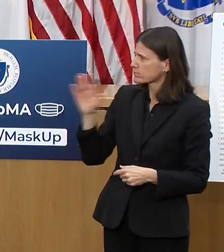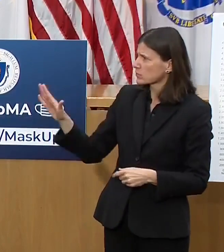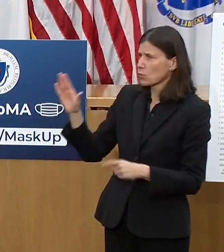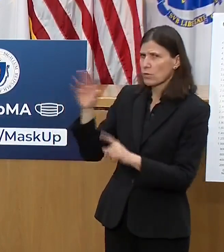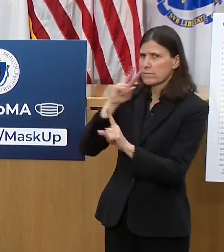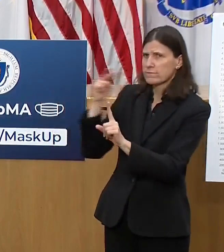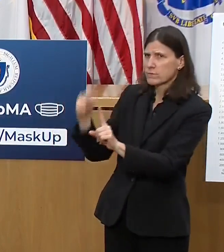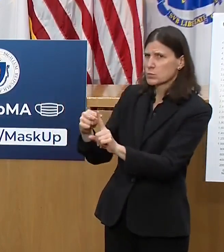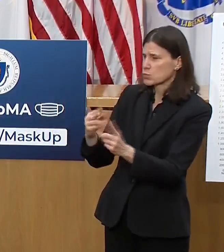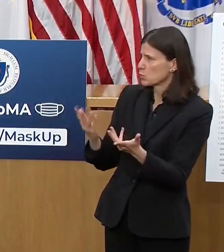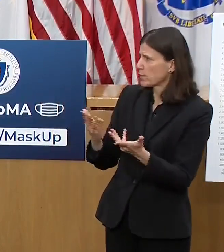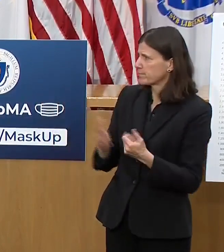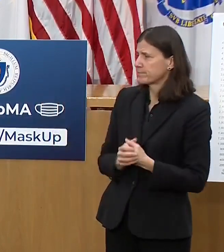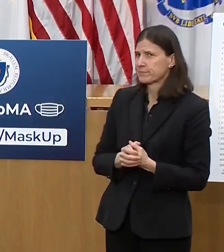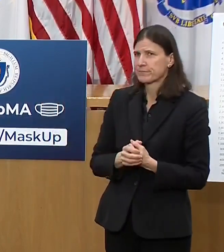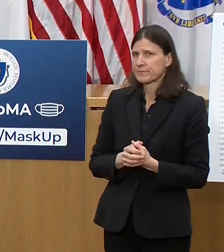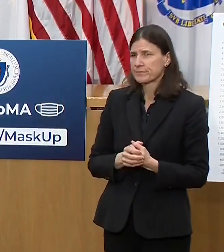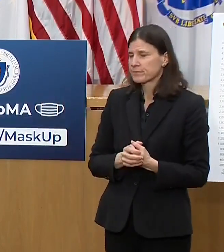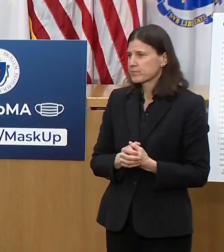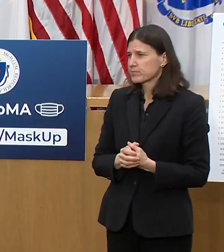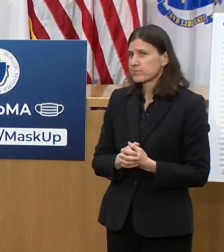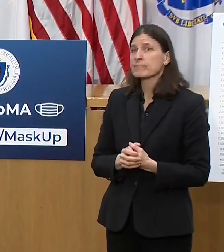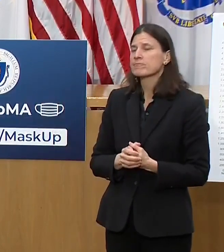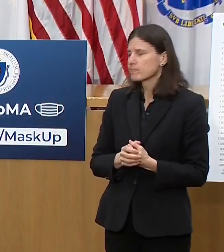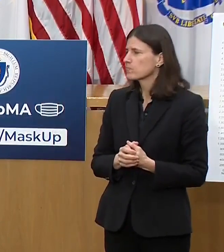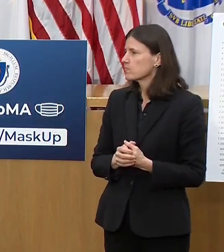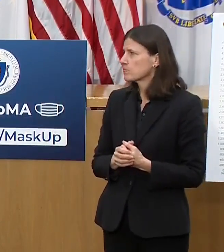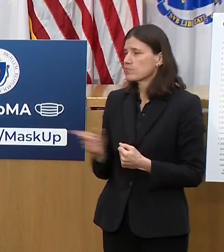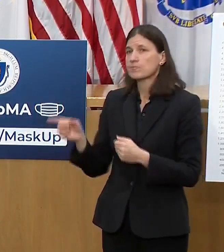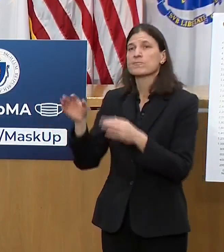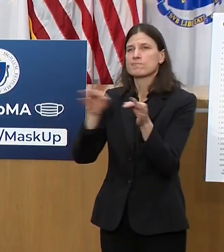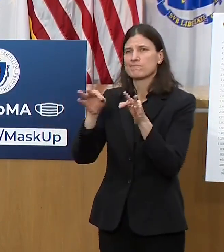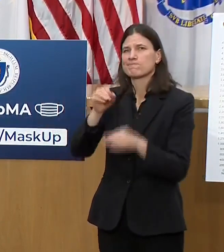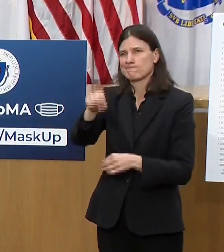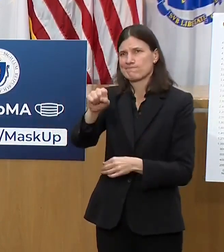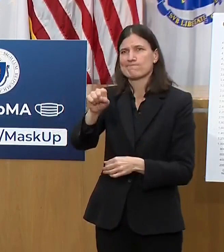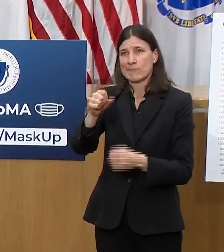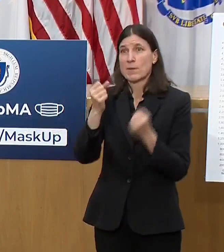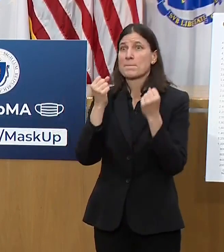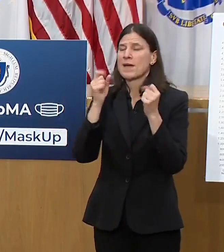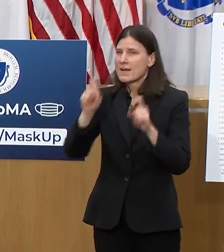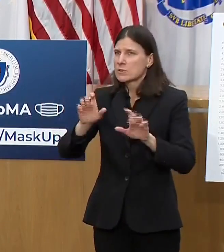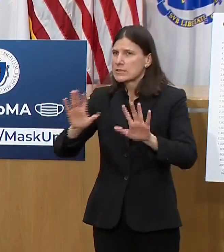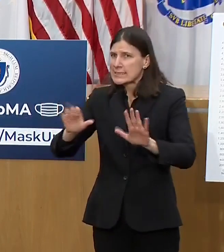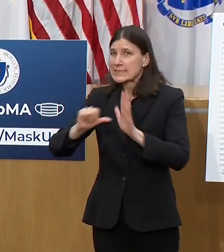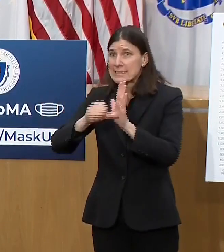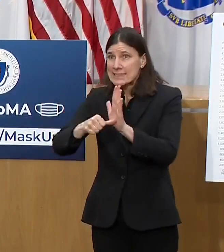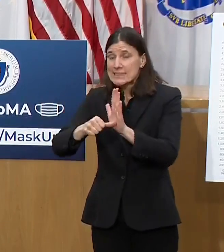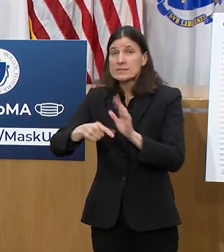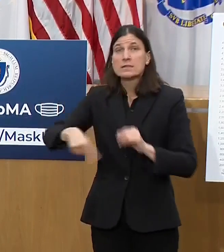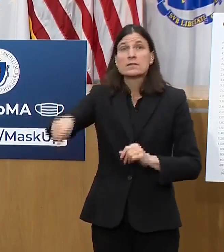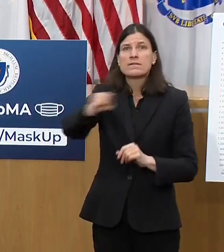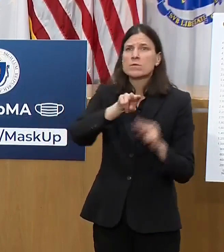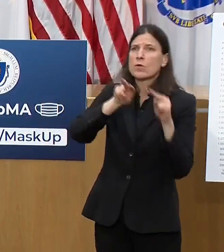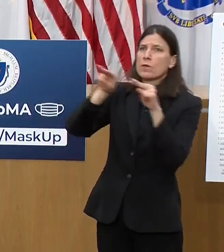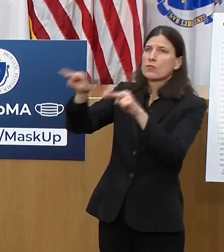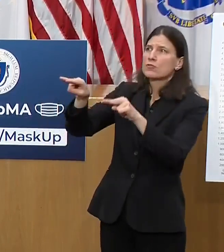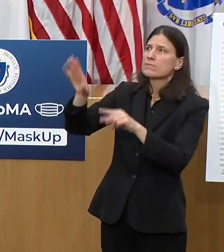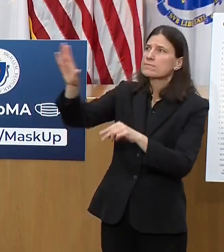Well, it's really critical for people to understand the threat to our system, and that is